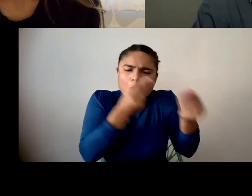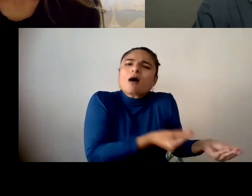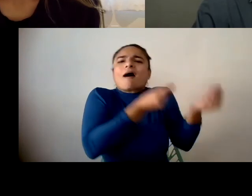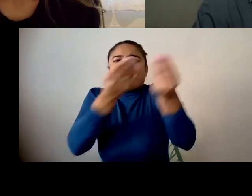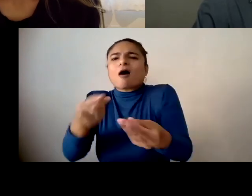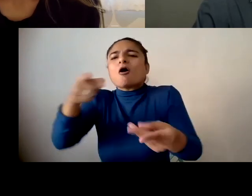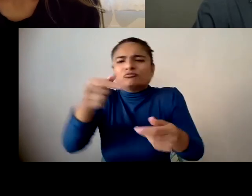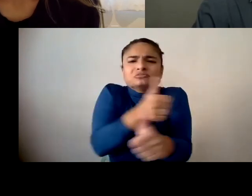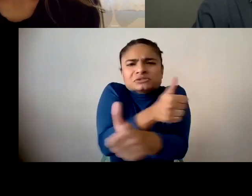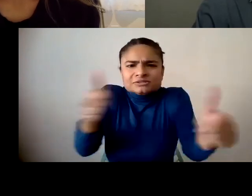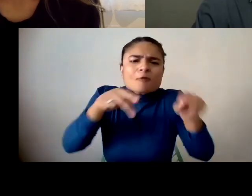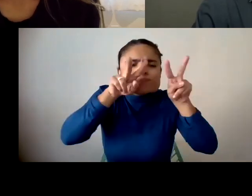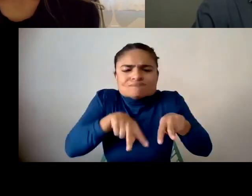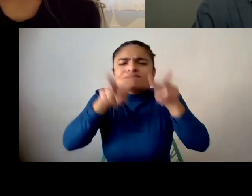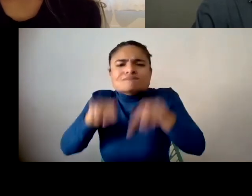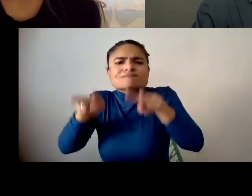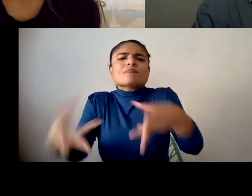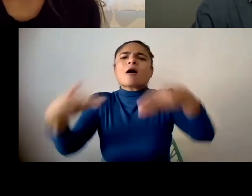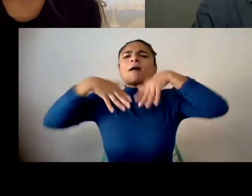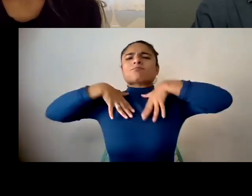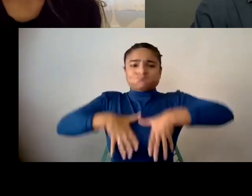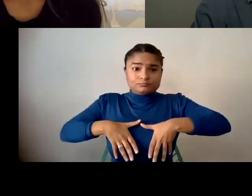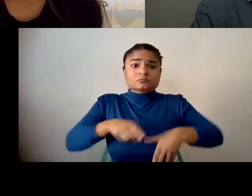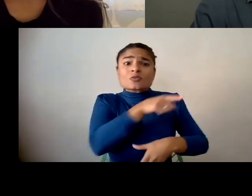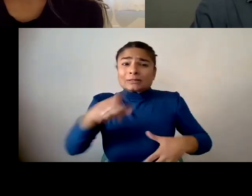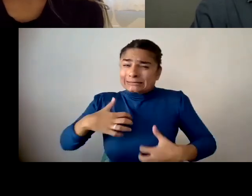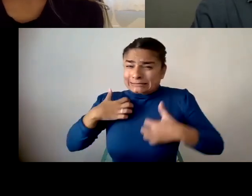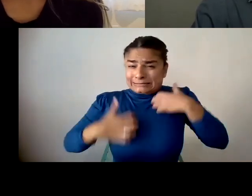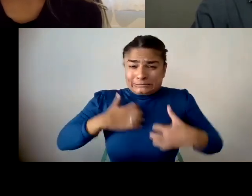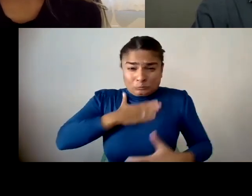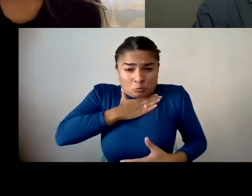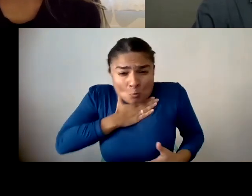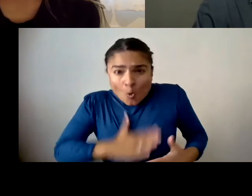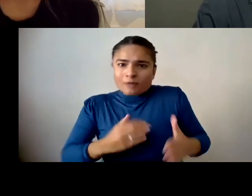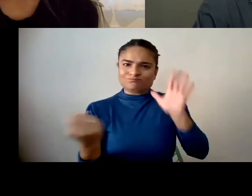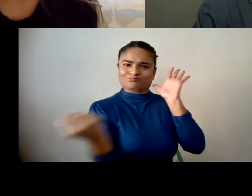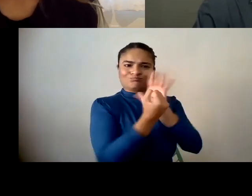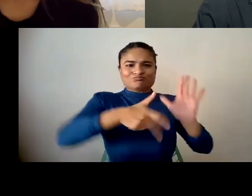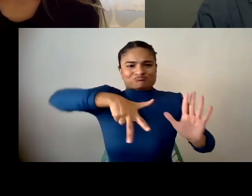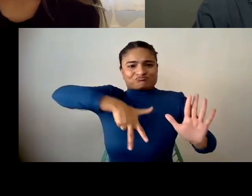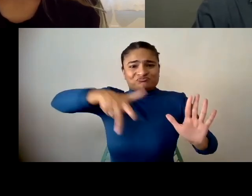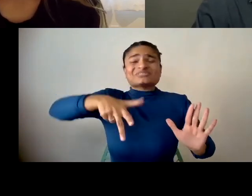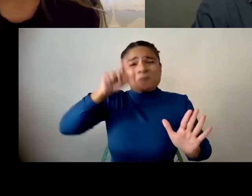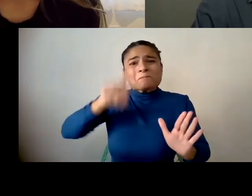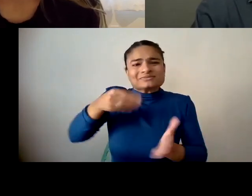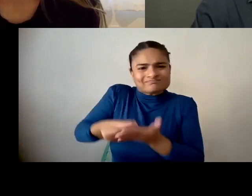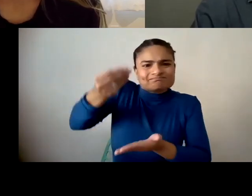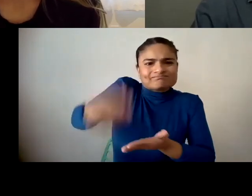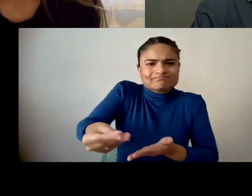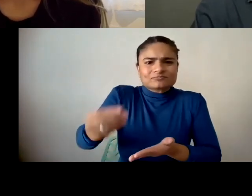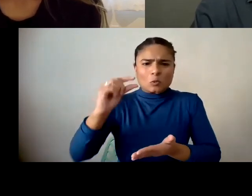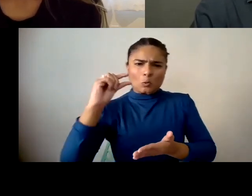accredited, you do have to pay to maintain the accreditation, but it's only every 5